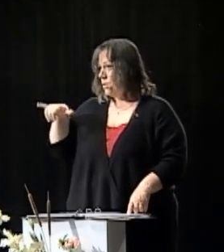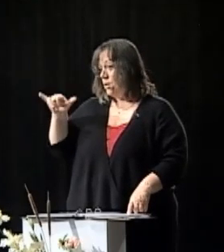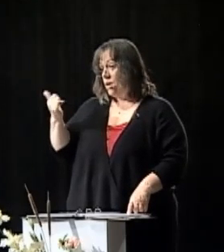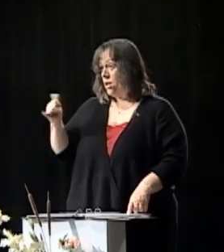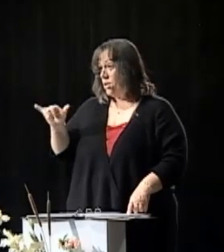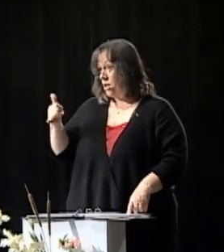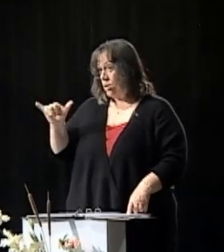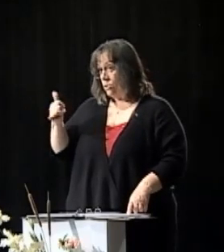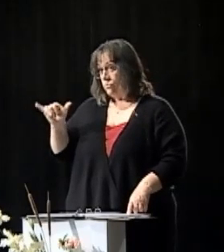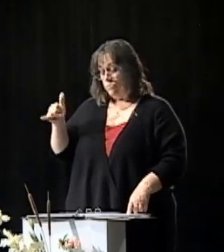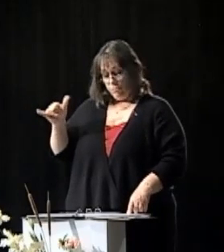yellow,